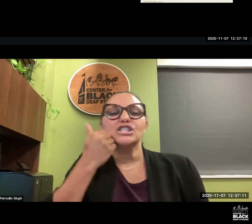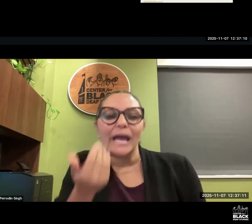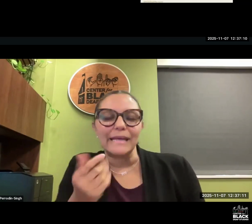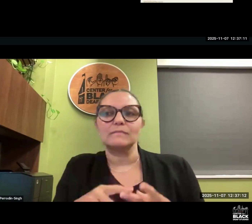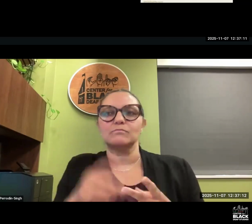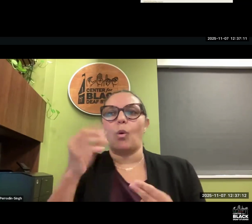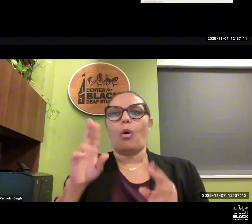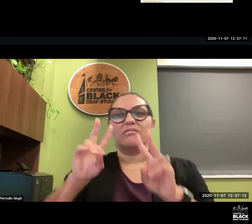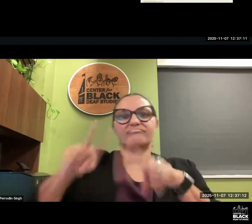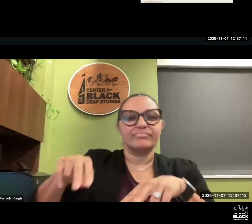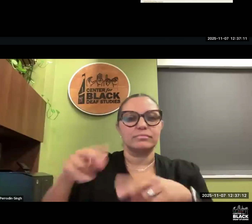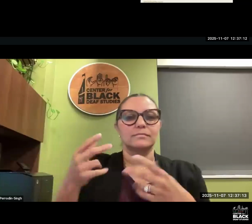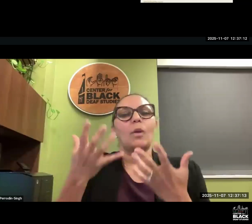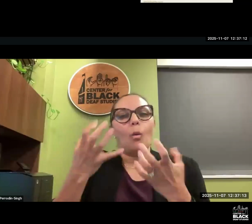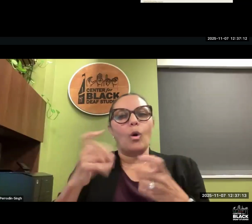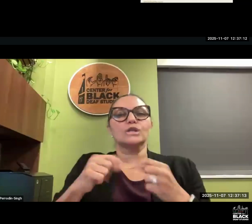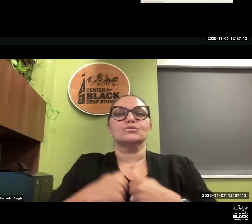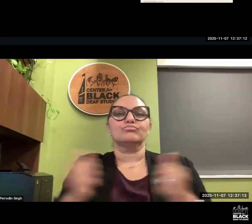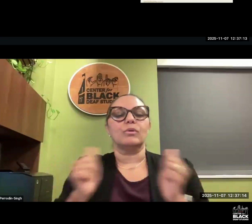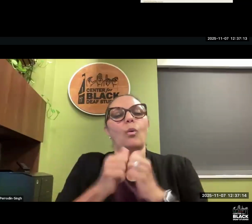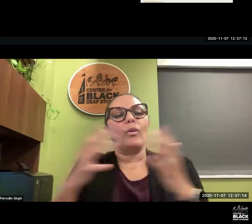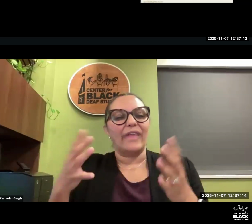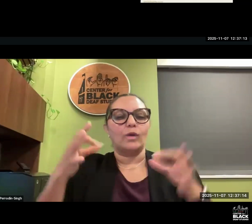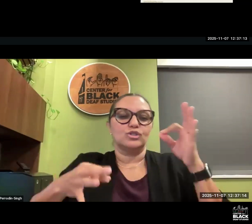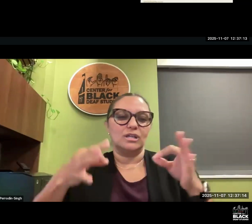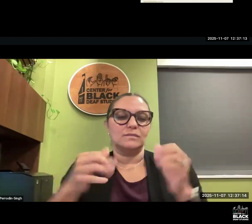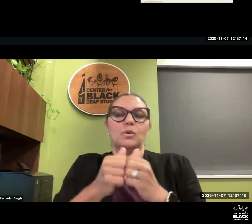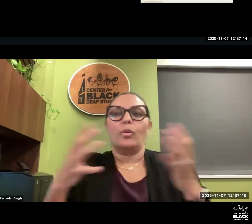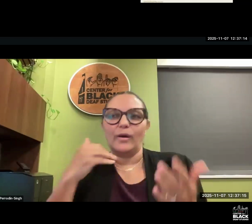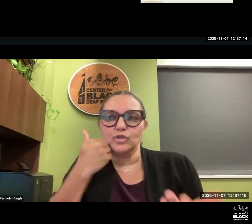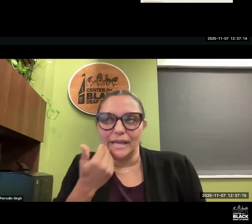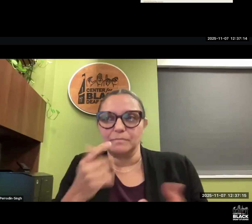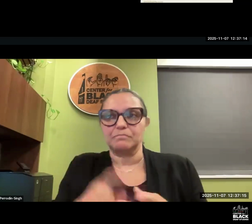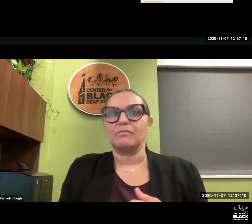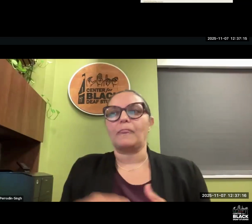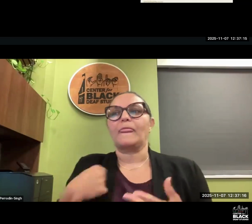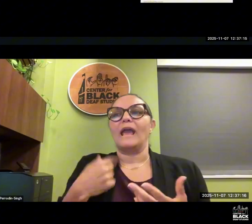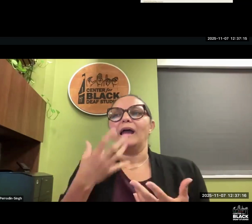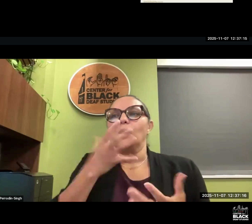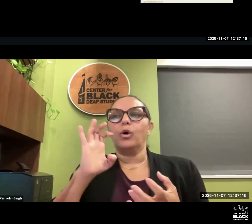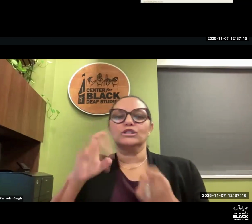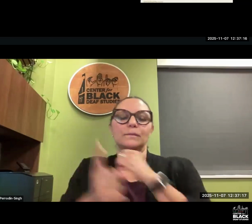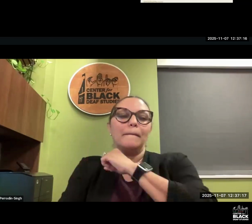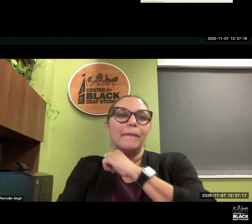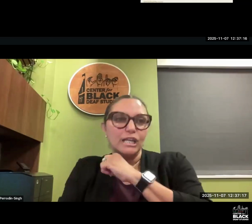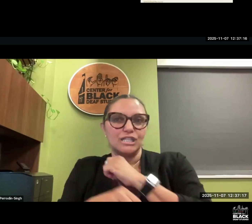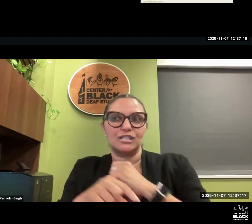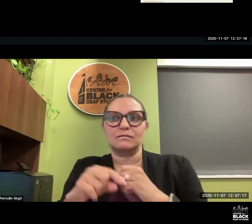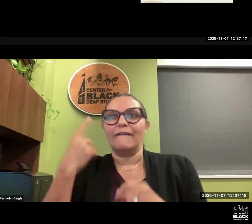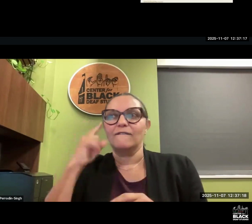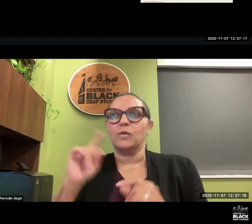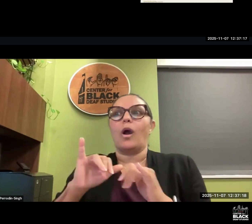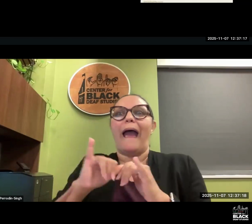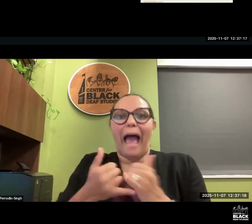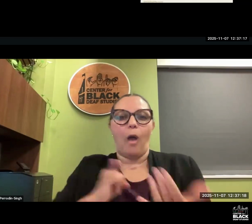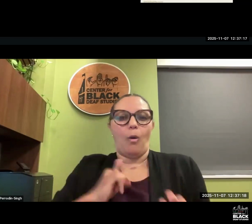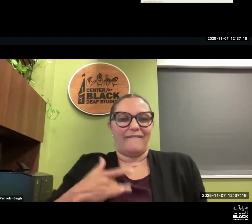I didn't want it to feel it came from a place of shame or judgment. So that was very critical. When looking at